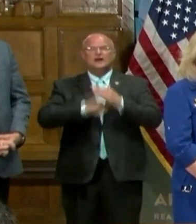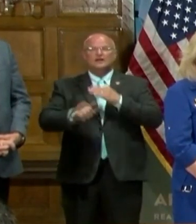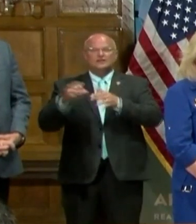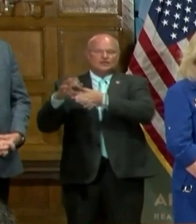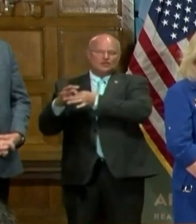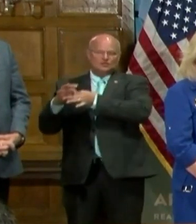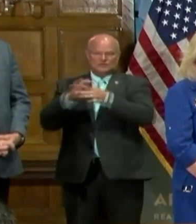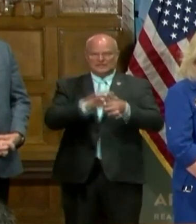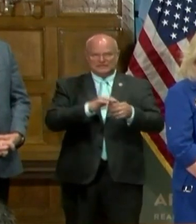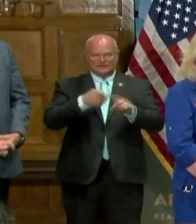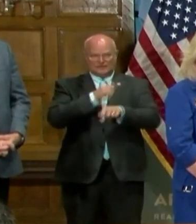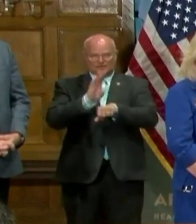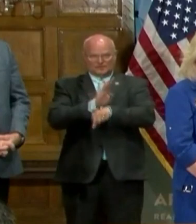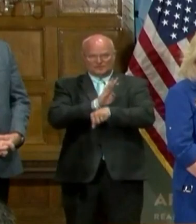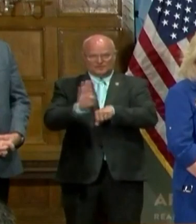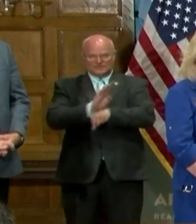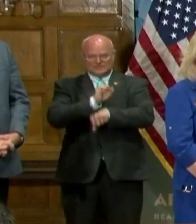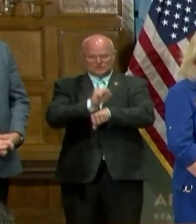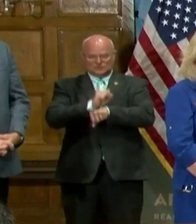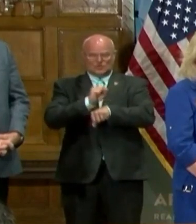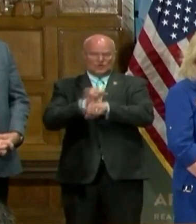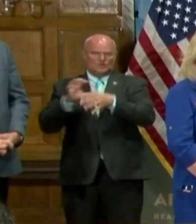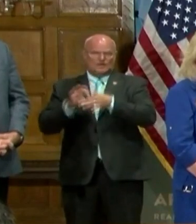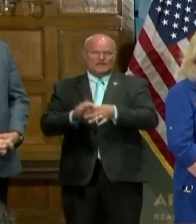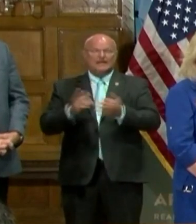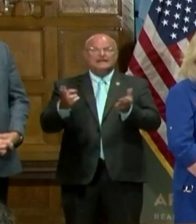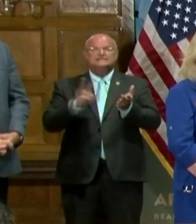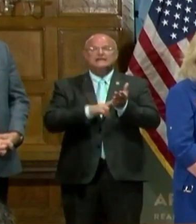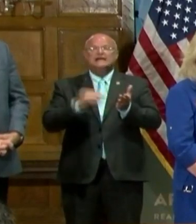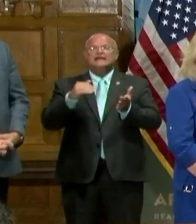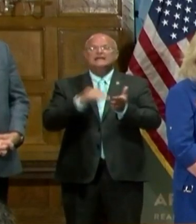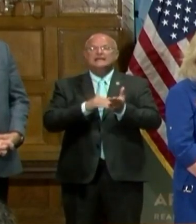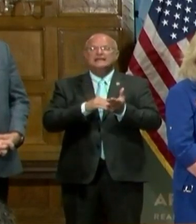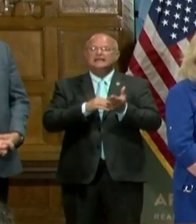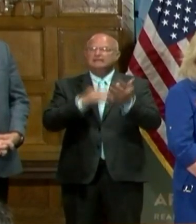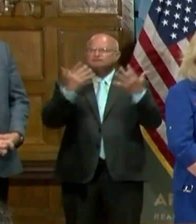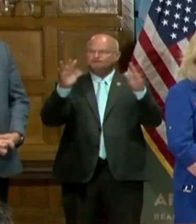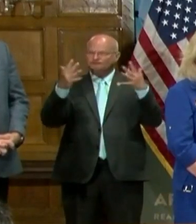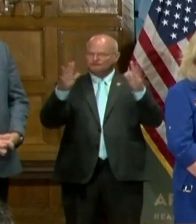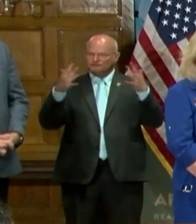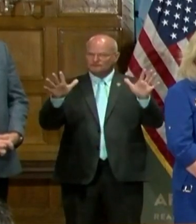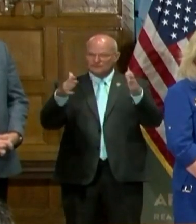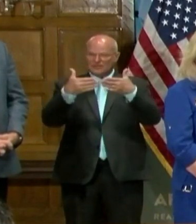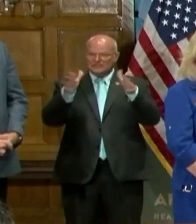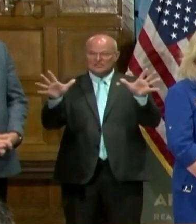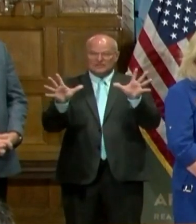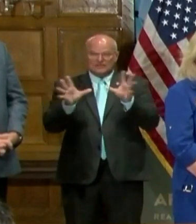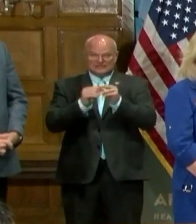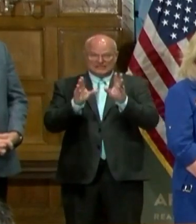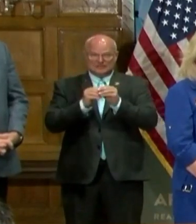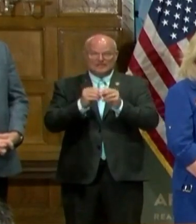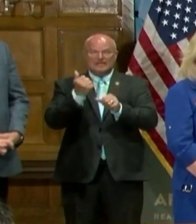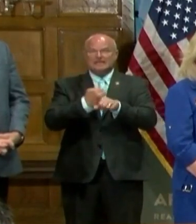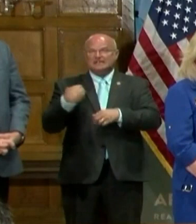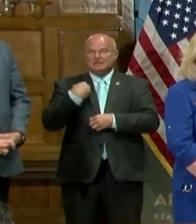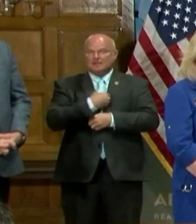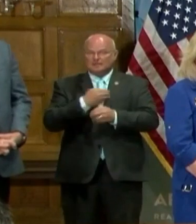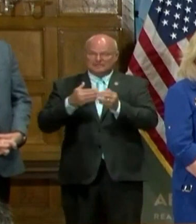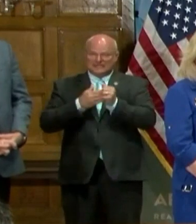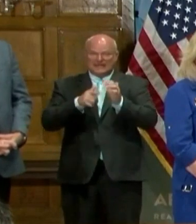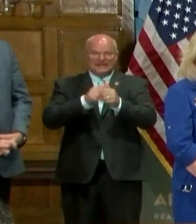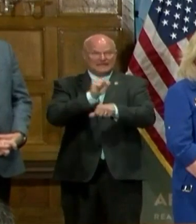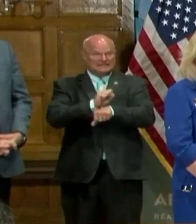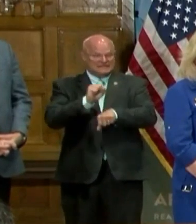causal relationship. And I will sign that. And again, let me applaud the General Assembly and each of the members that are here that's led this